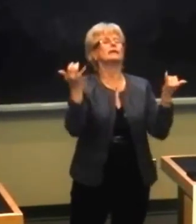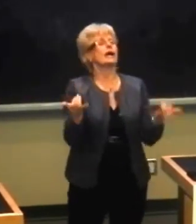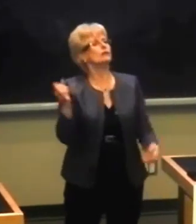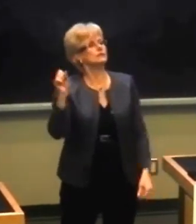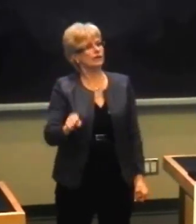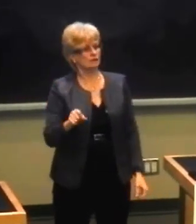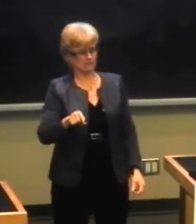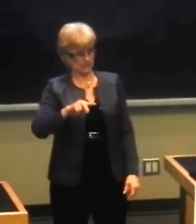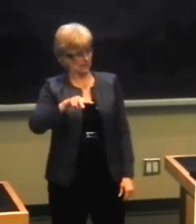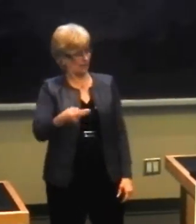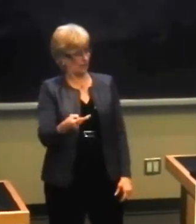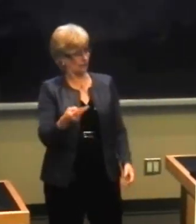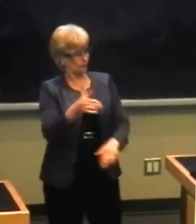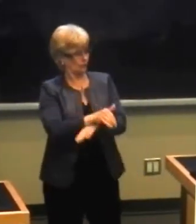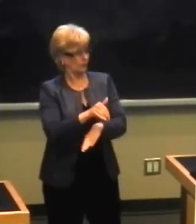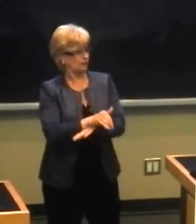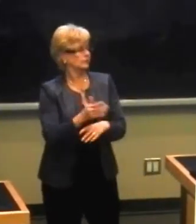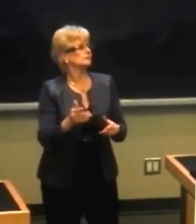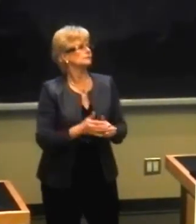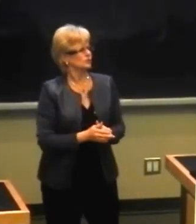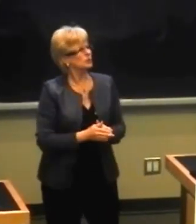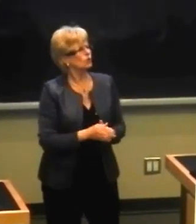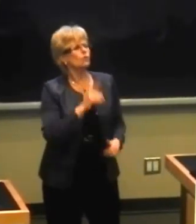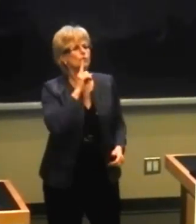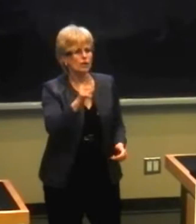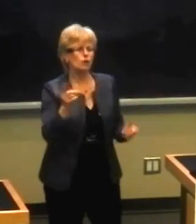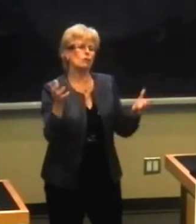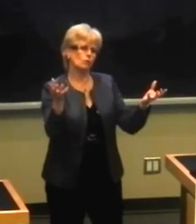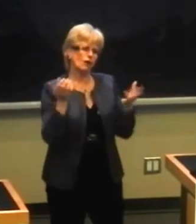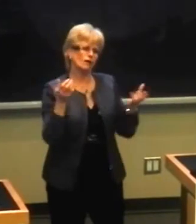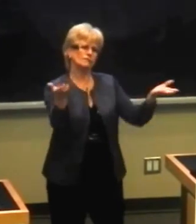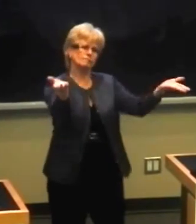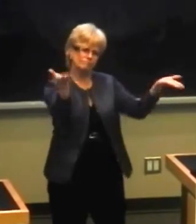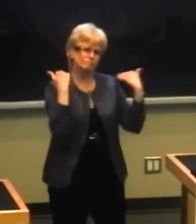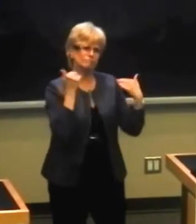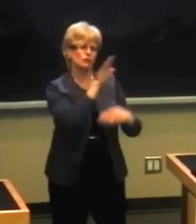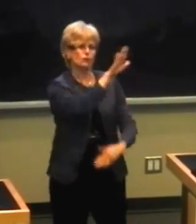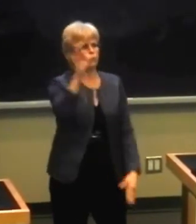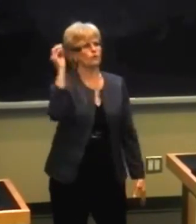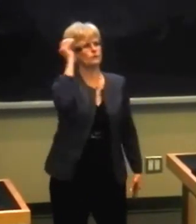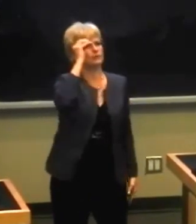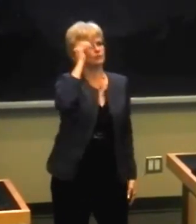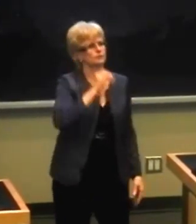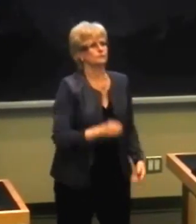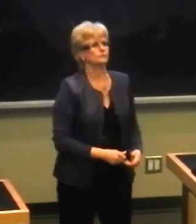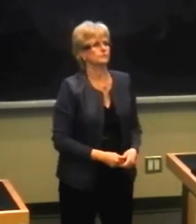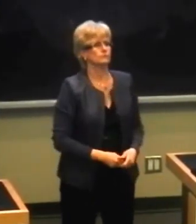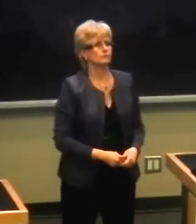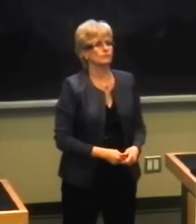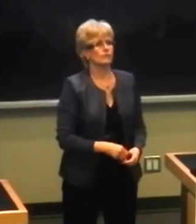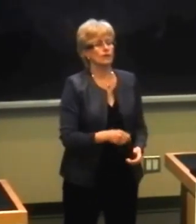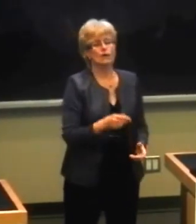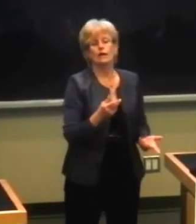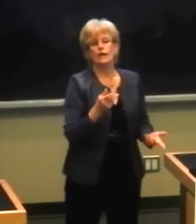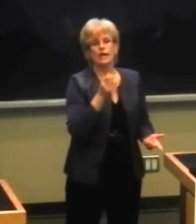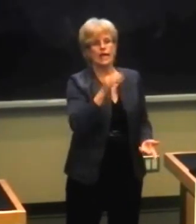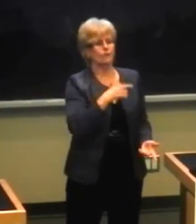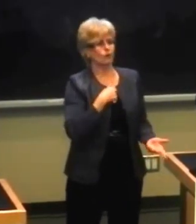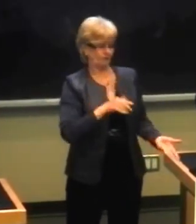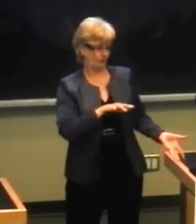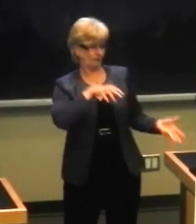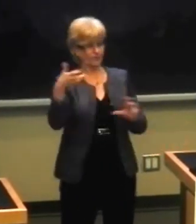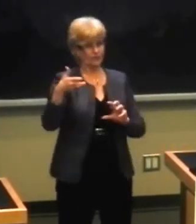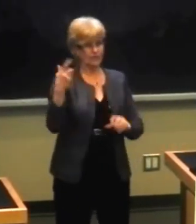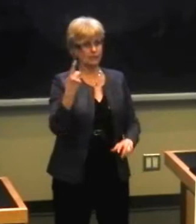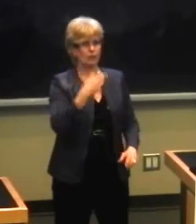is the second of the events that we've had. And so we genuinely do want to hear your views. We'll be honest, if we've made a mess of something,